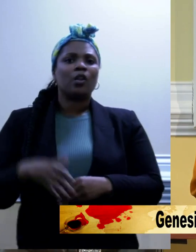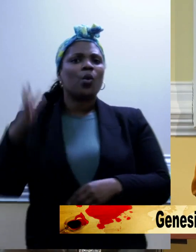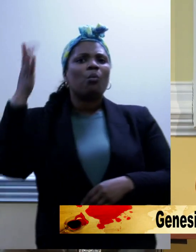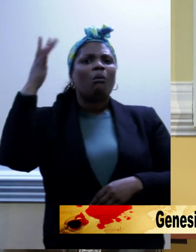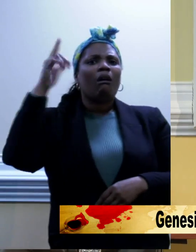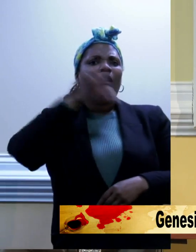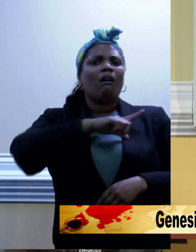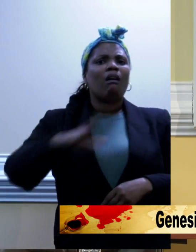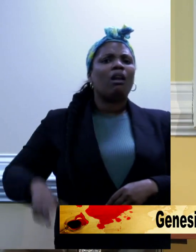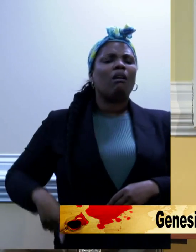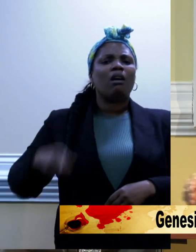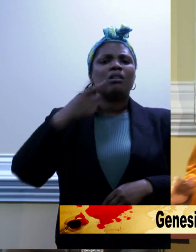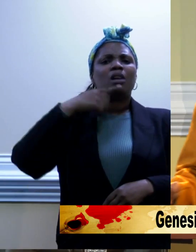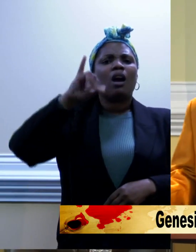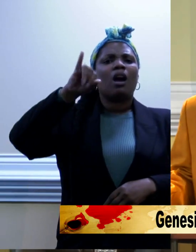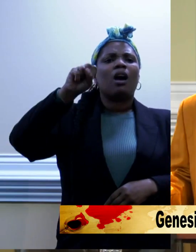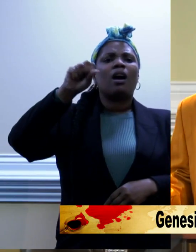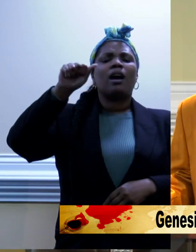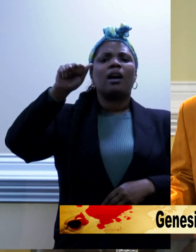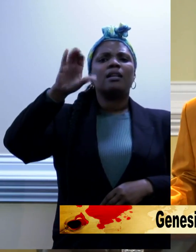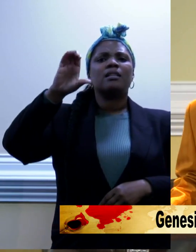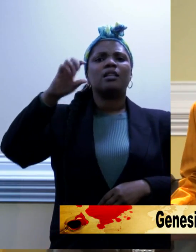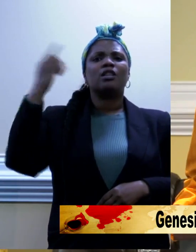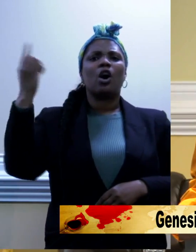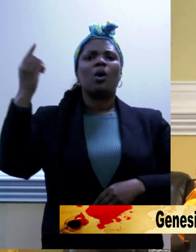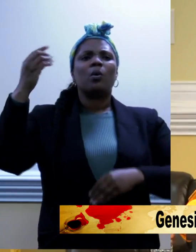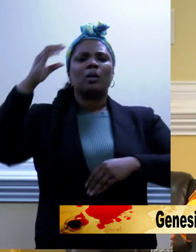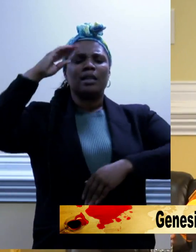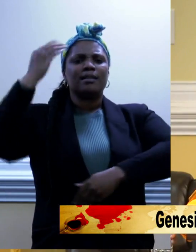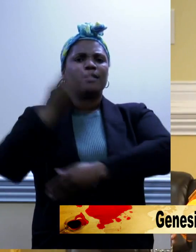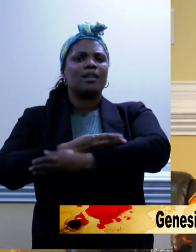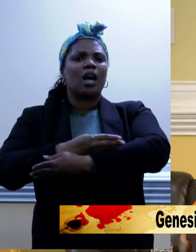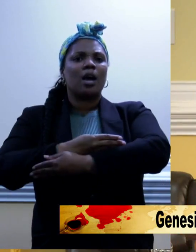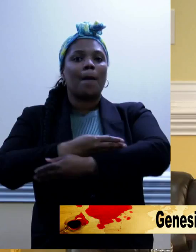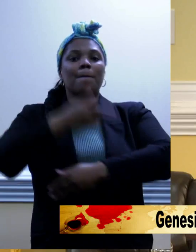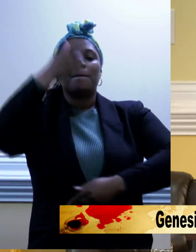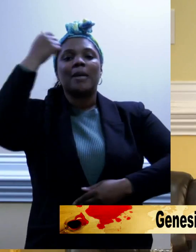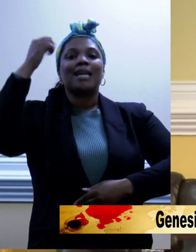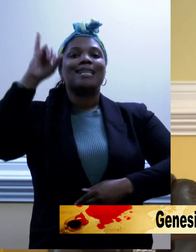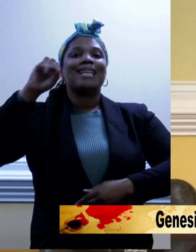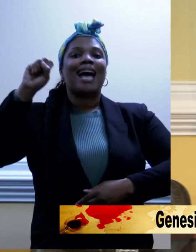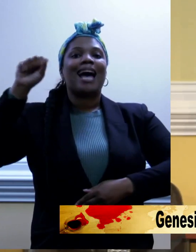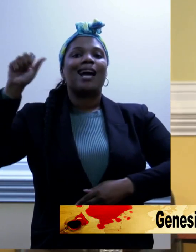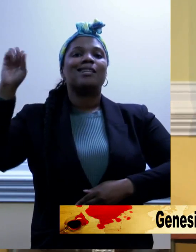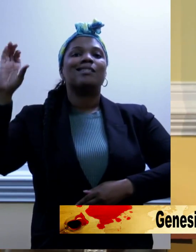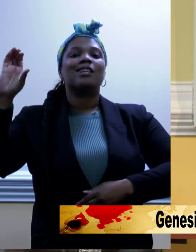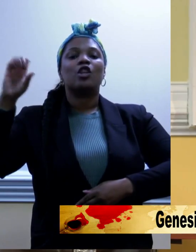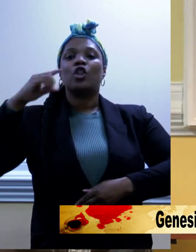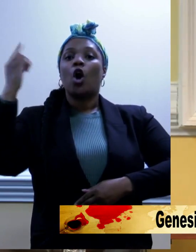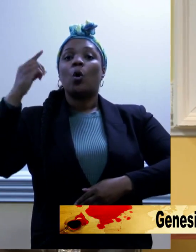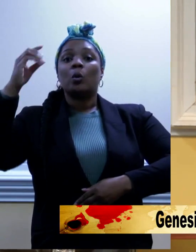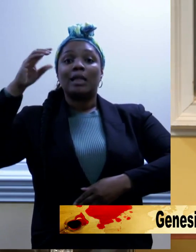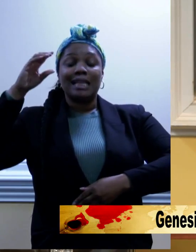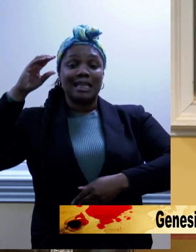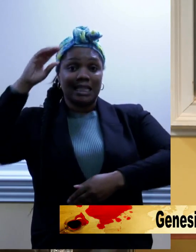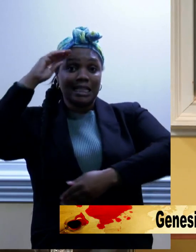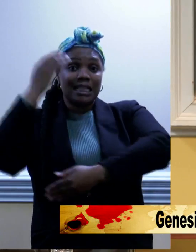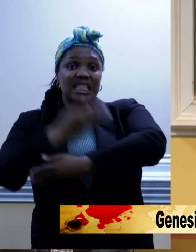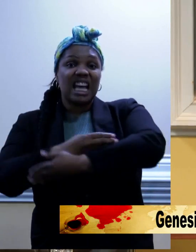only son? Because Isaac is the son of the covenant. And if you're not in a covenant with God, he don't know